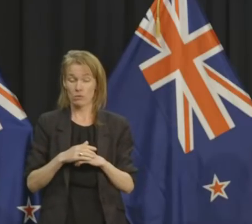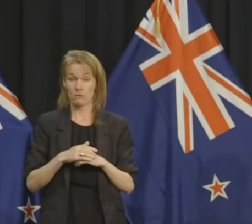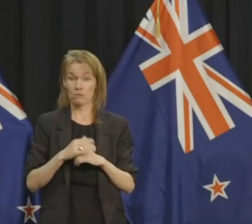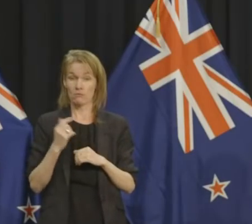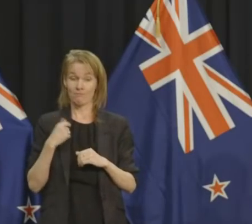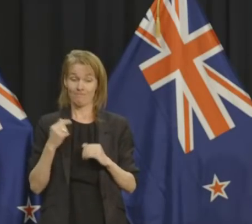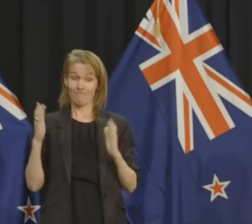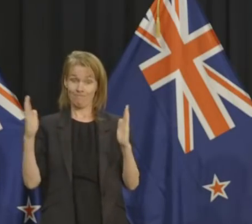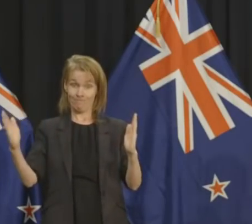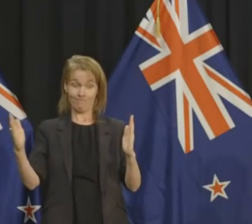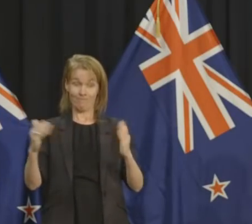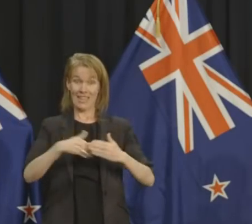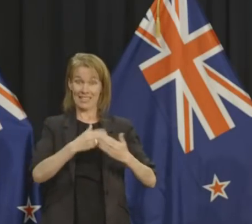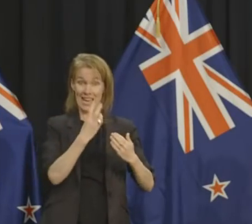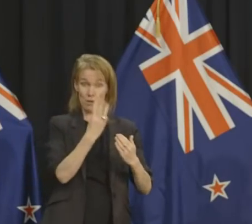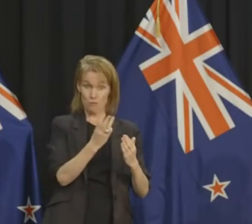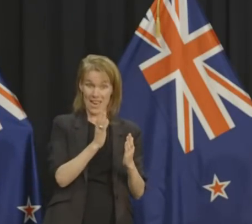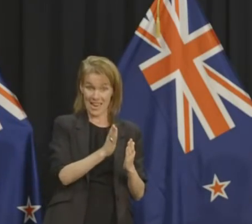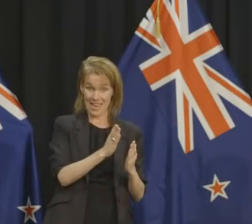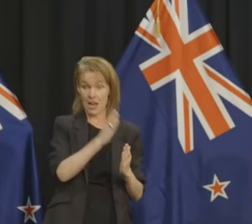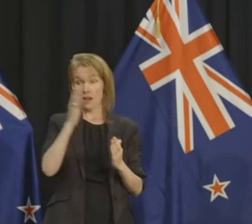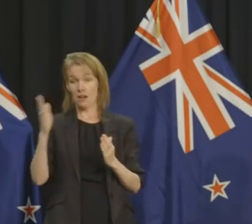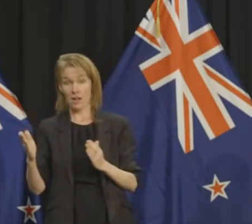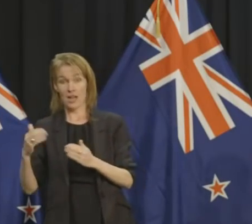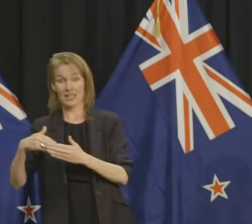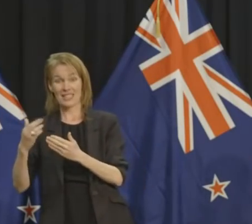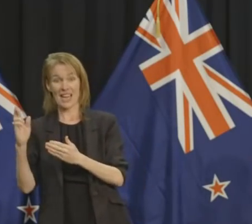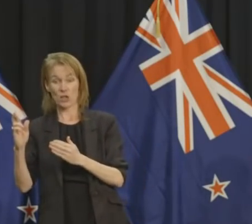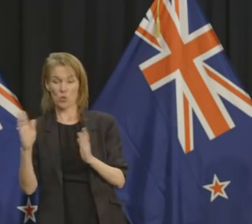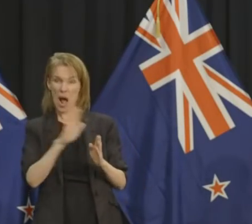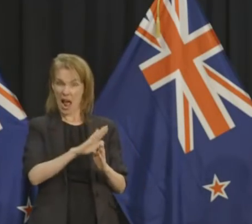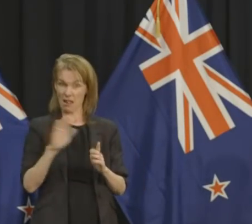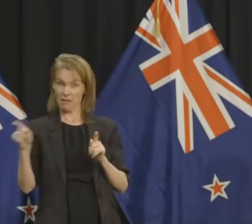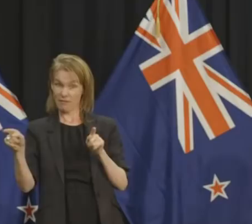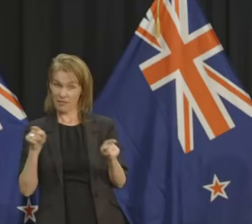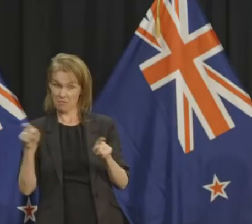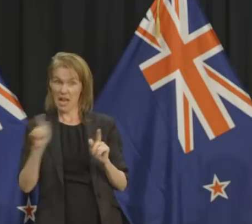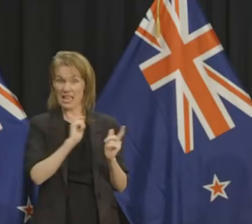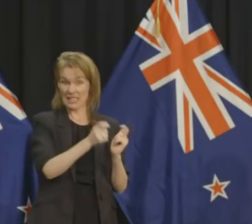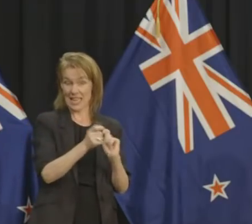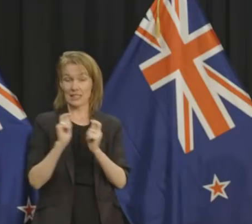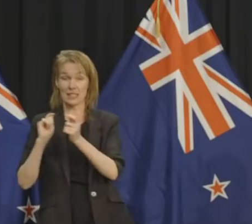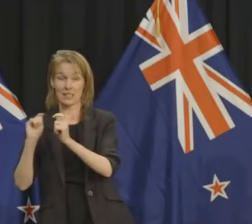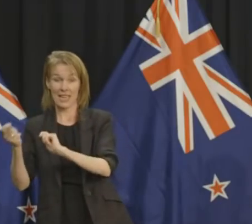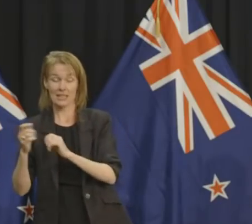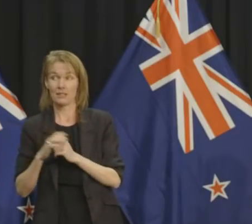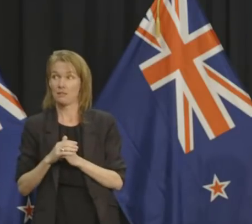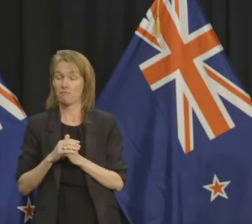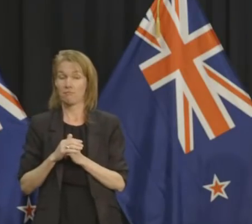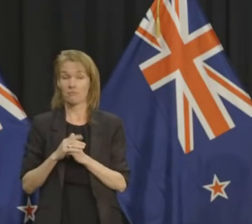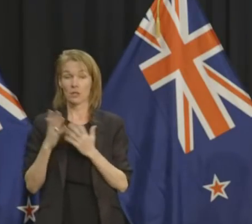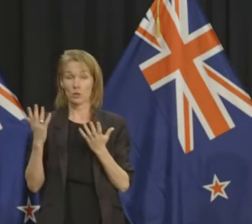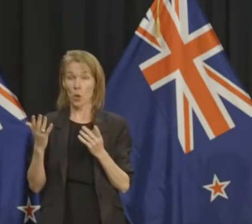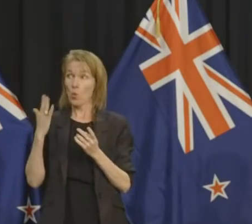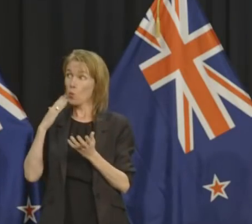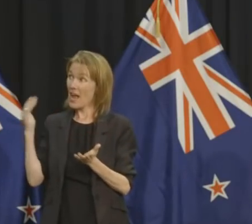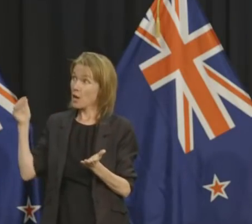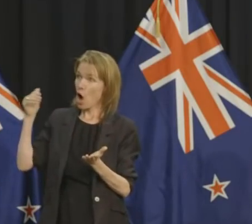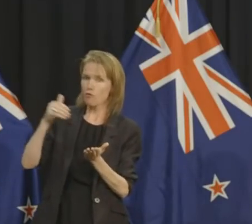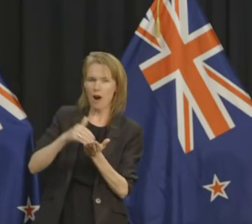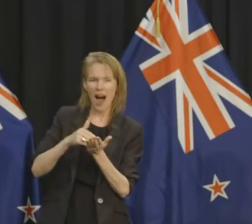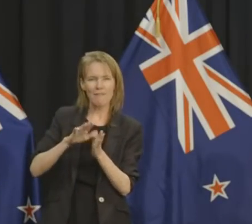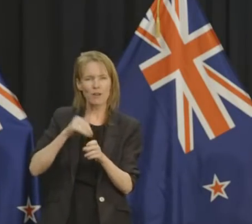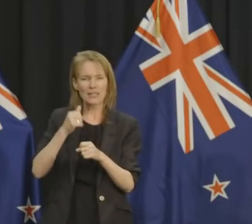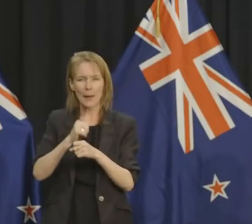and there are clear protocols in place around that. Obviously, people's time of arrival and potential time of departure and so on will have an impact on